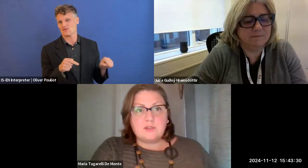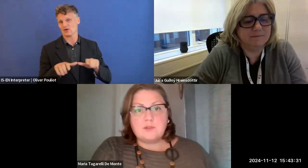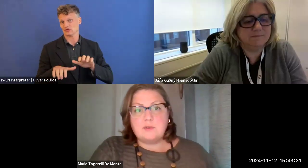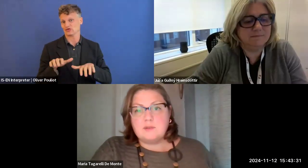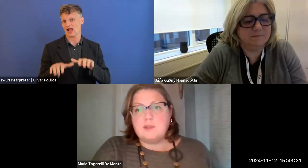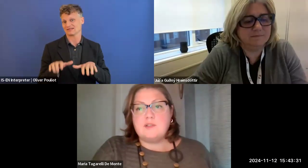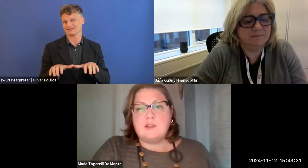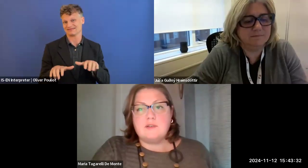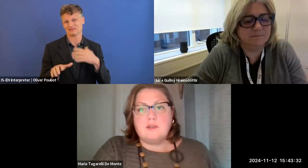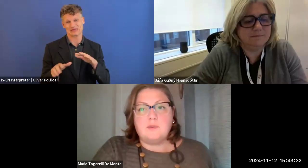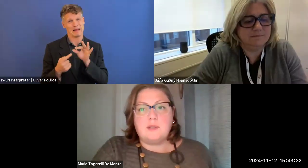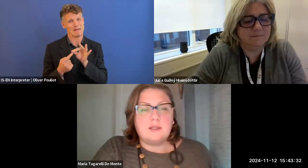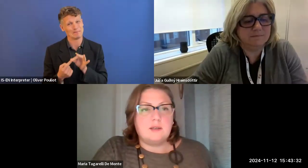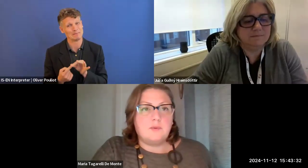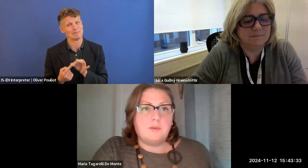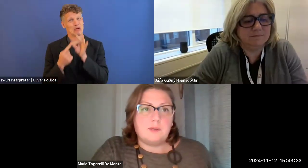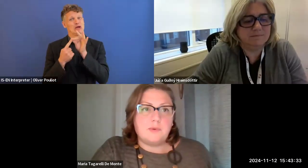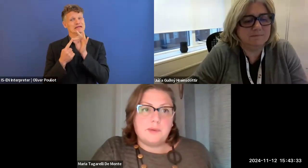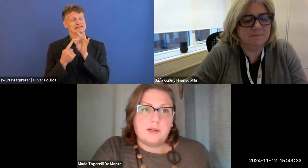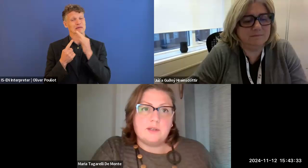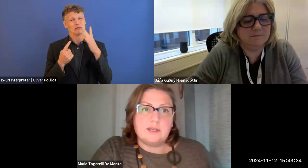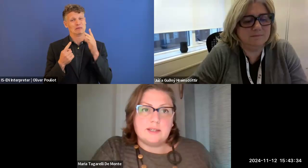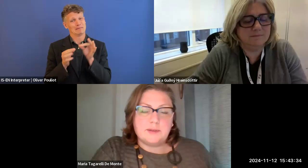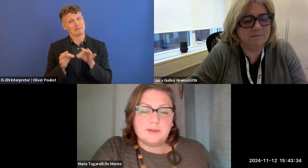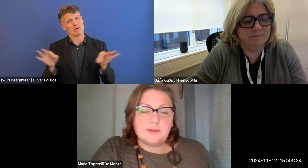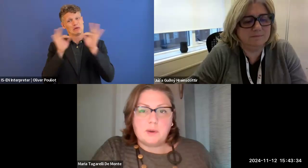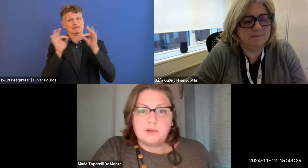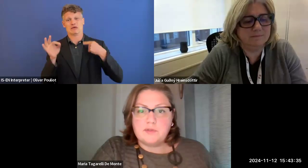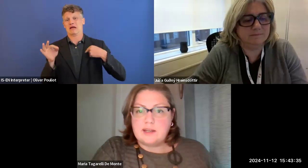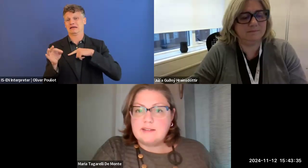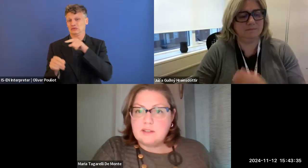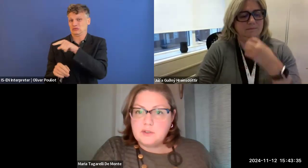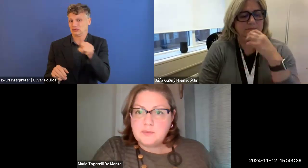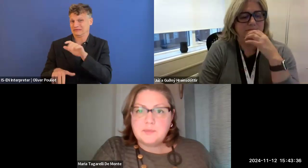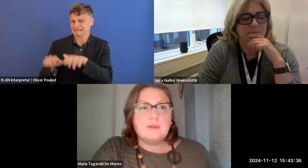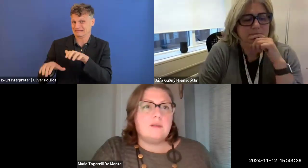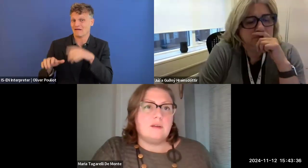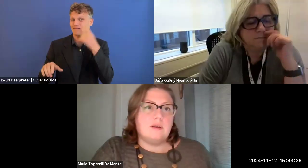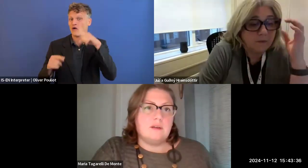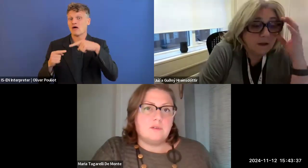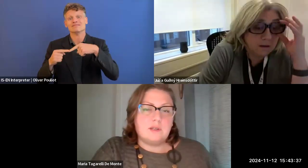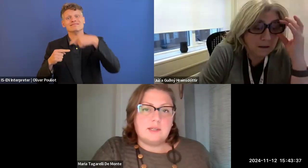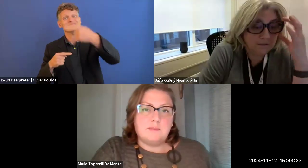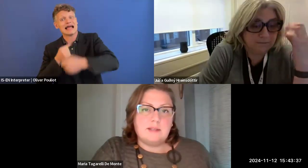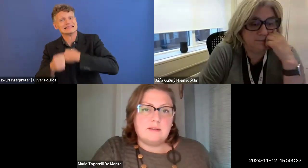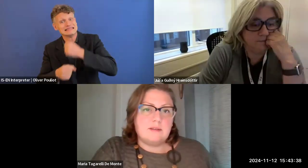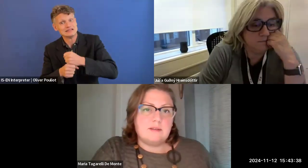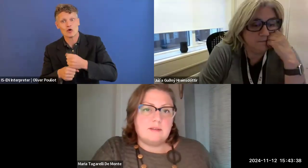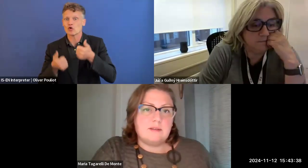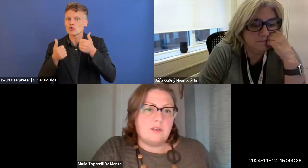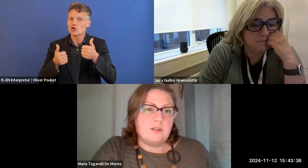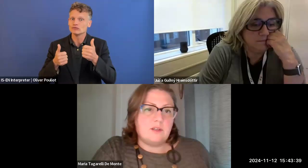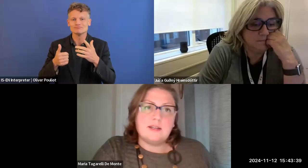have an answer to this questionnaire so that we can properly prepare the webinar for next year, so it can